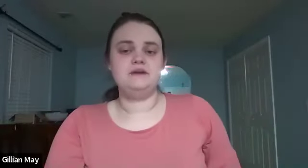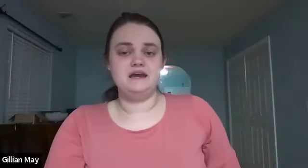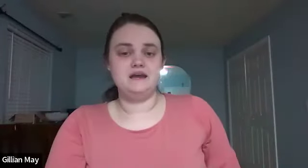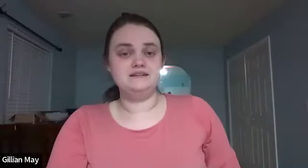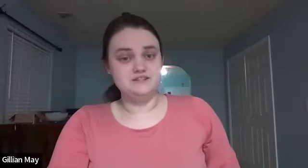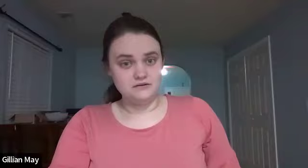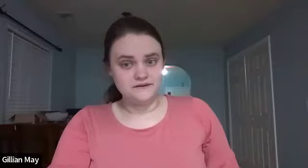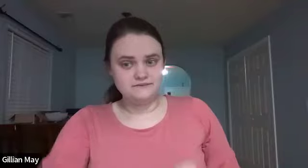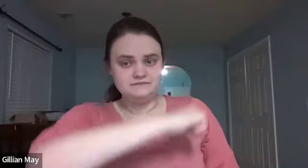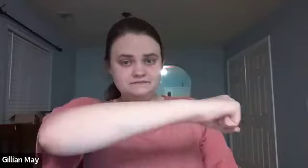we had dolphin,